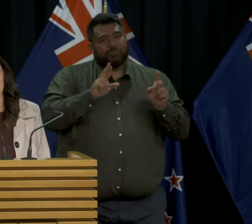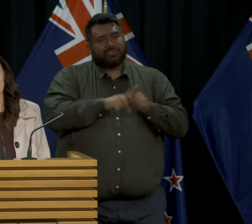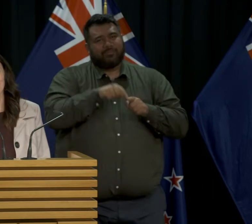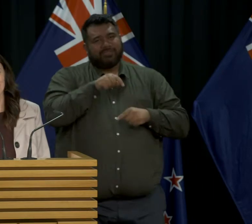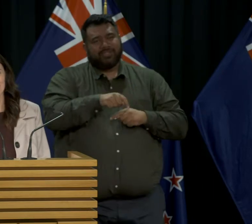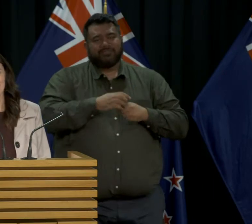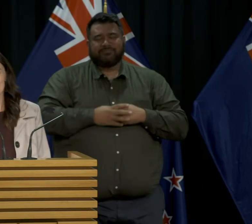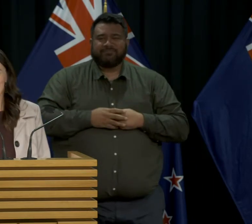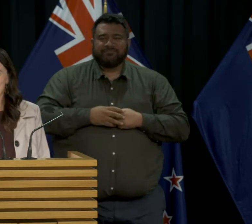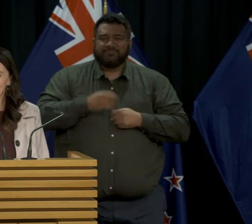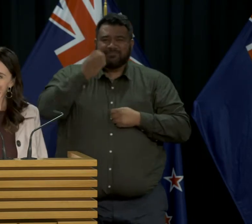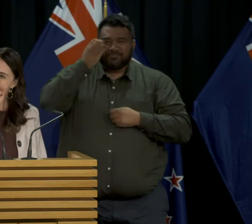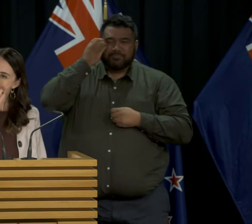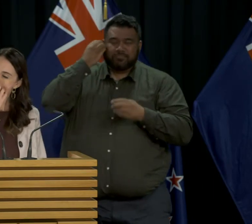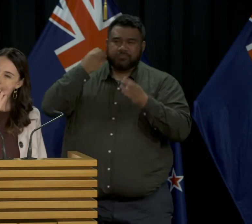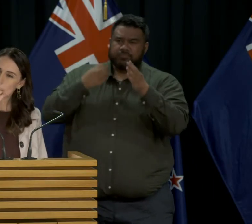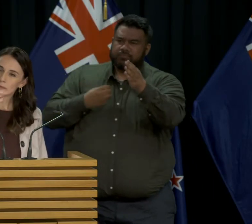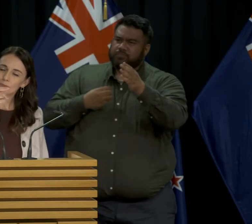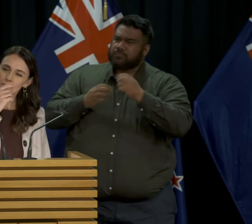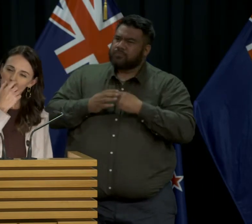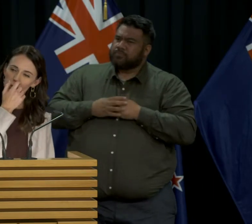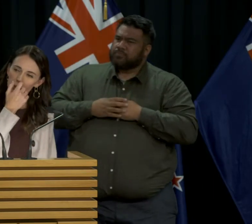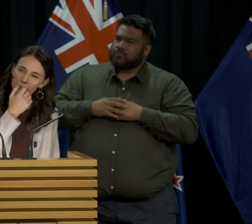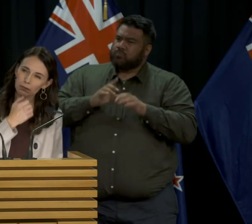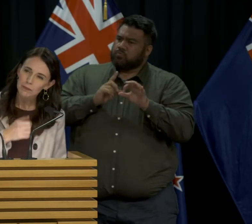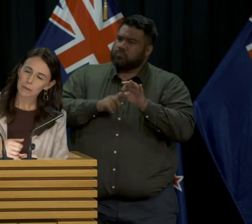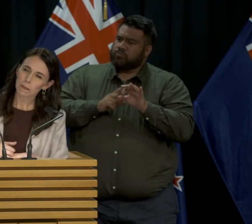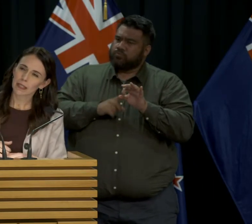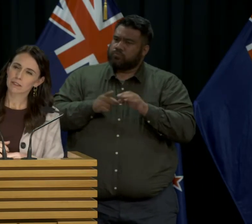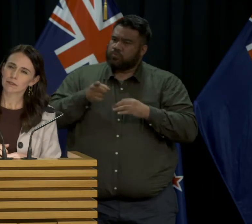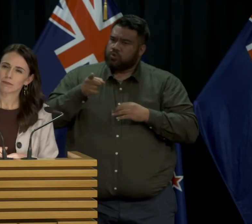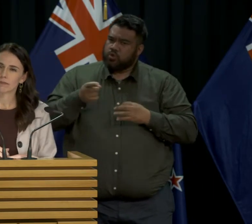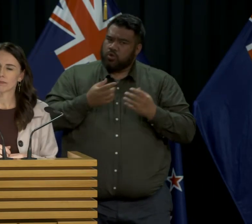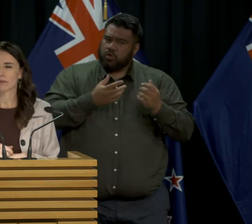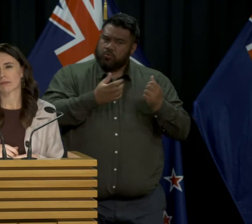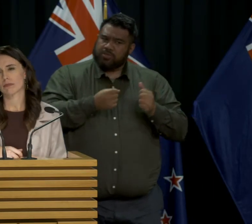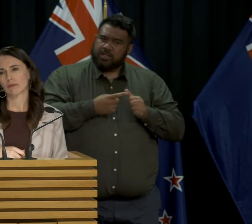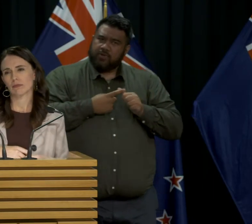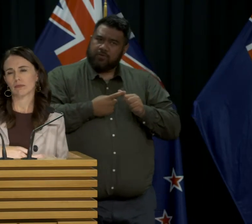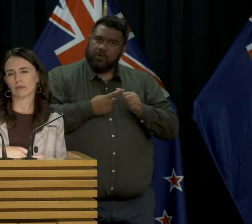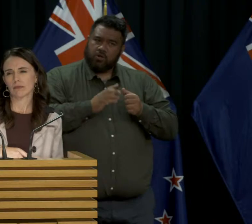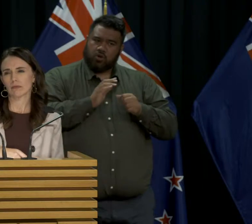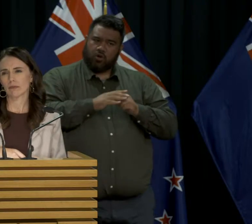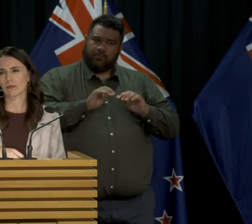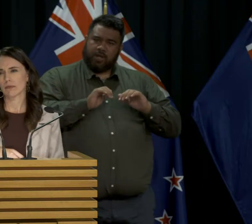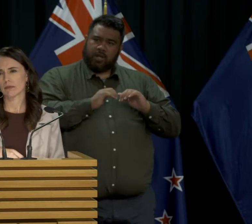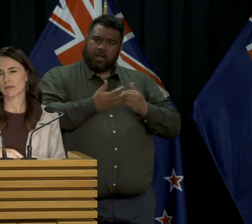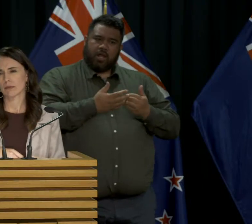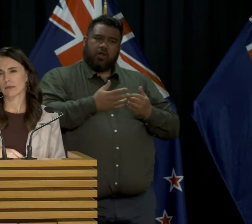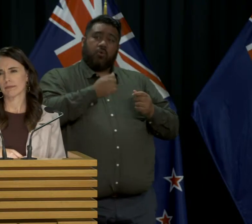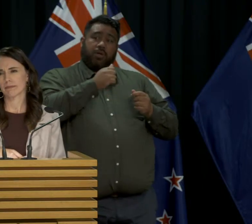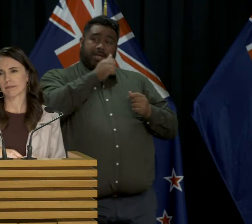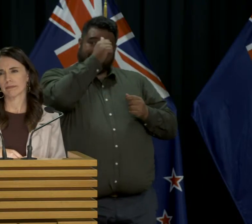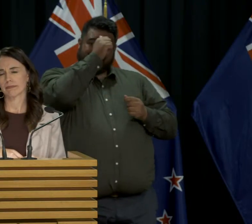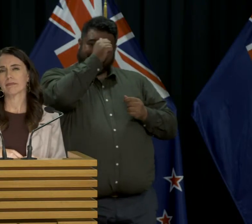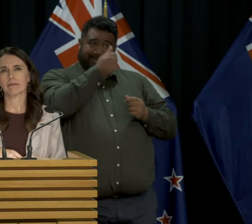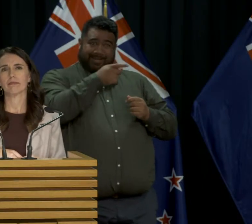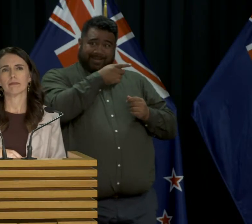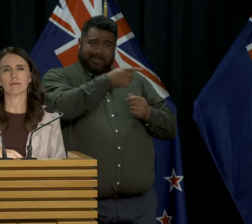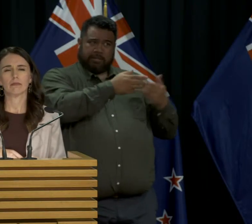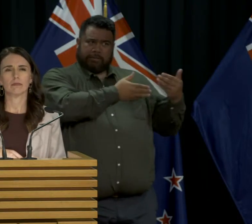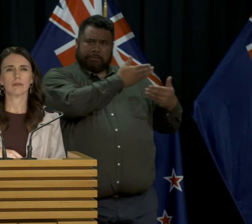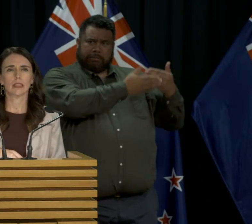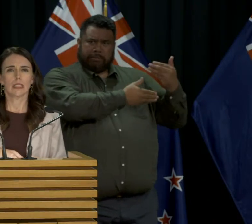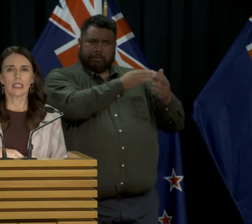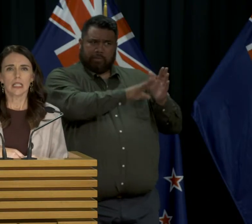it. What advice, Prime Minister, have you received so far in regards to how India is tracking as you sort of look around